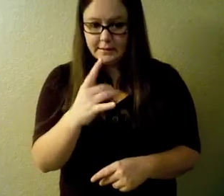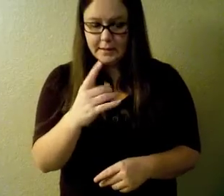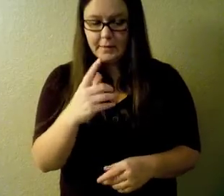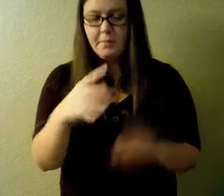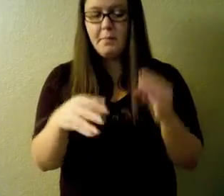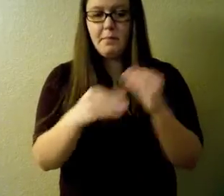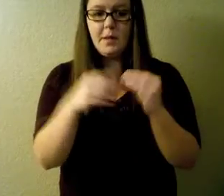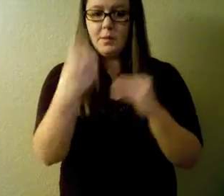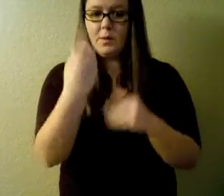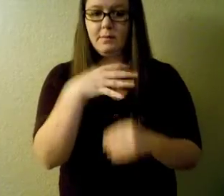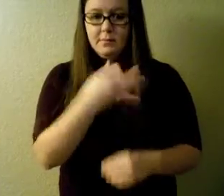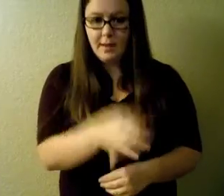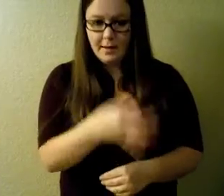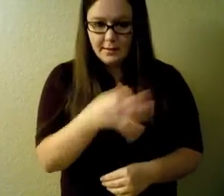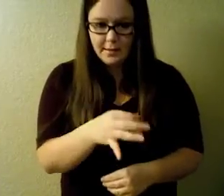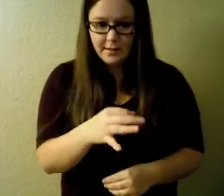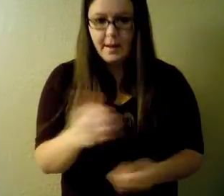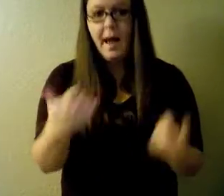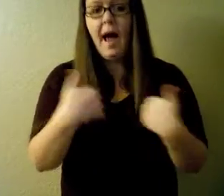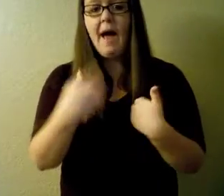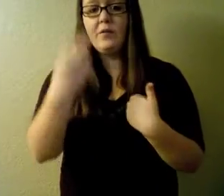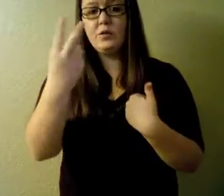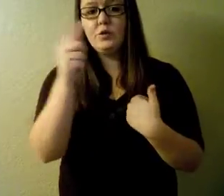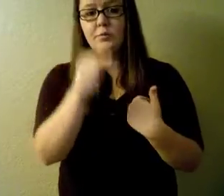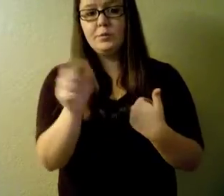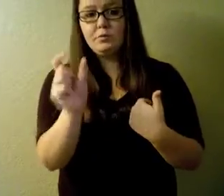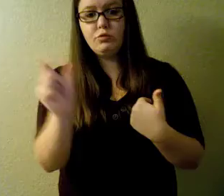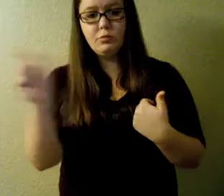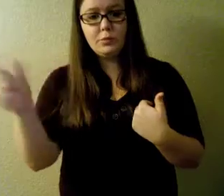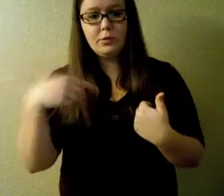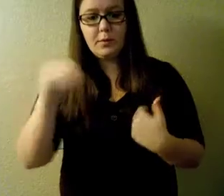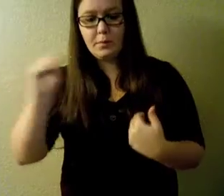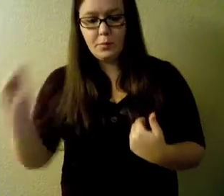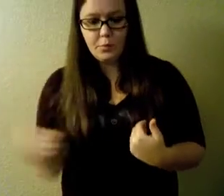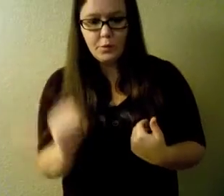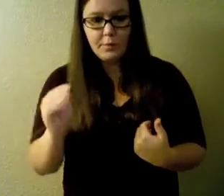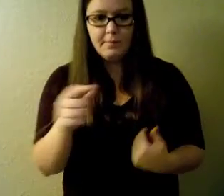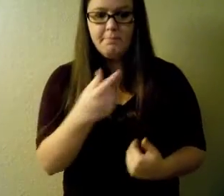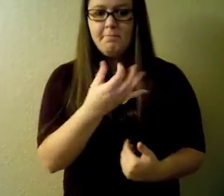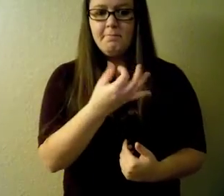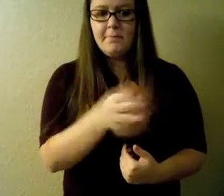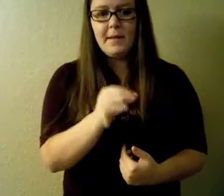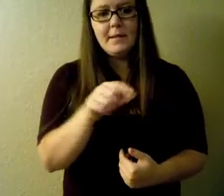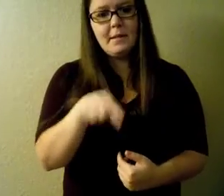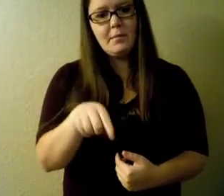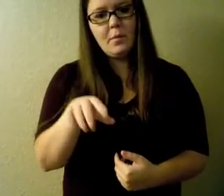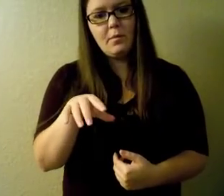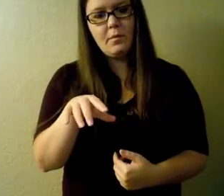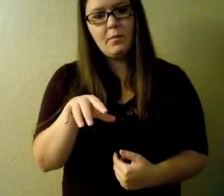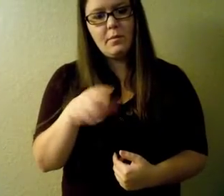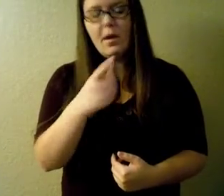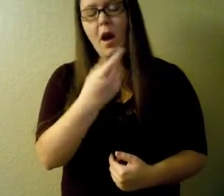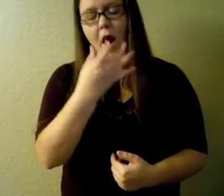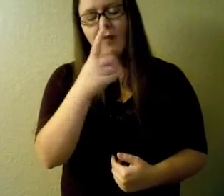in my problem, two numbers past the decimal point in my answer. So the answer is 195.